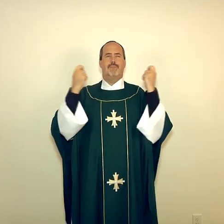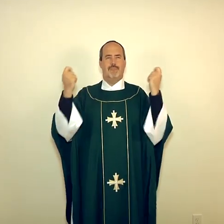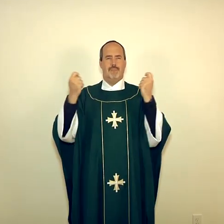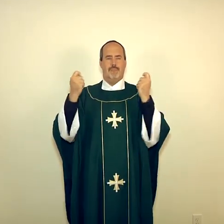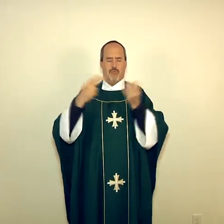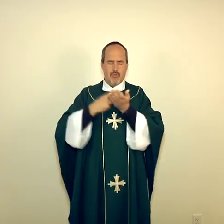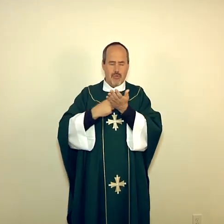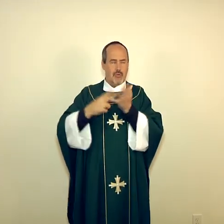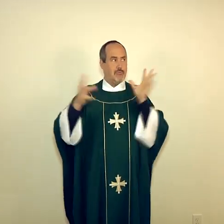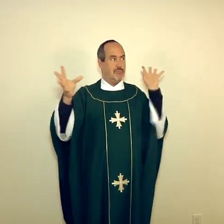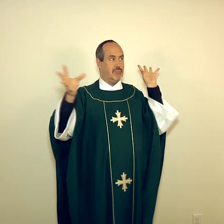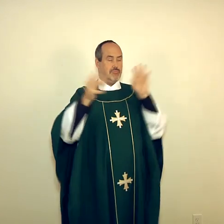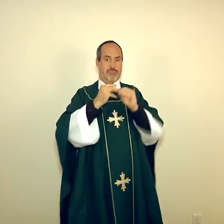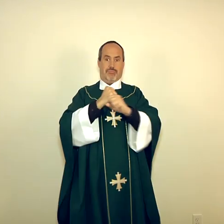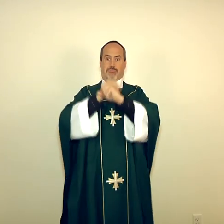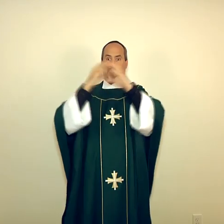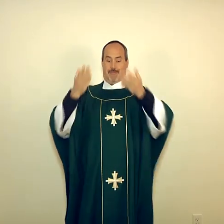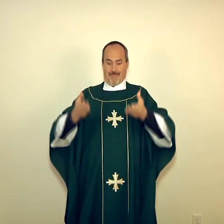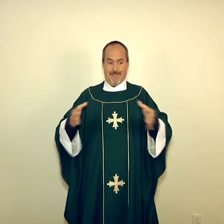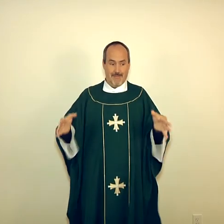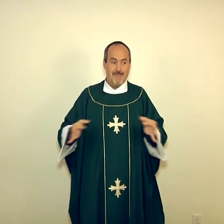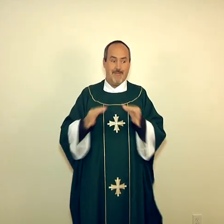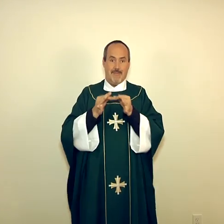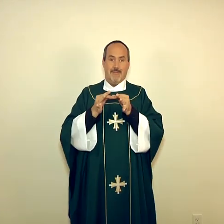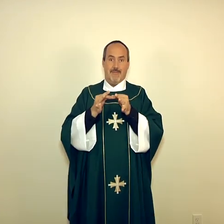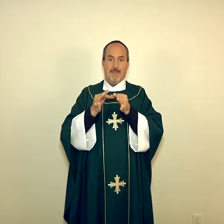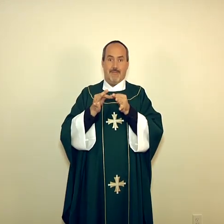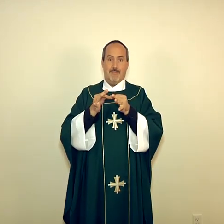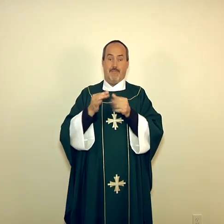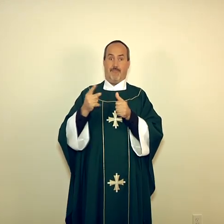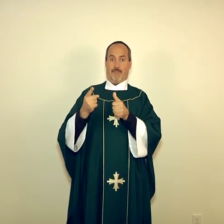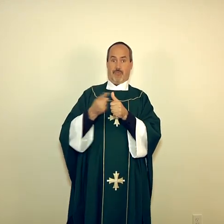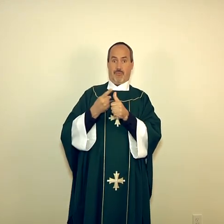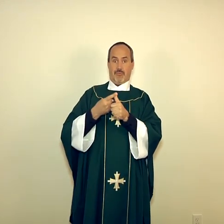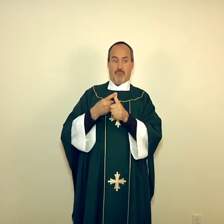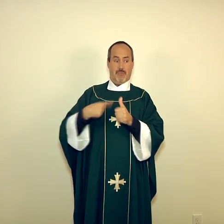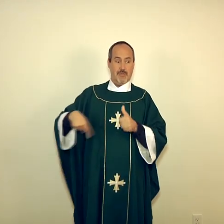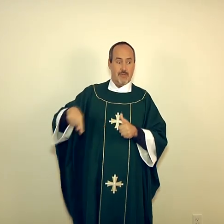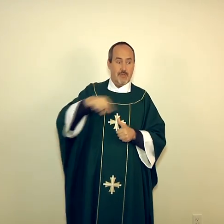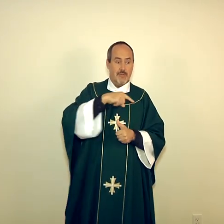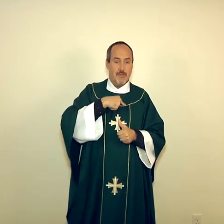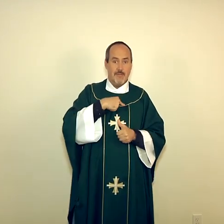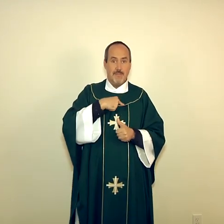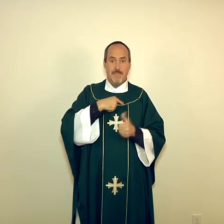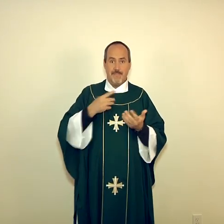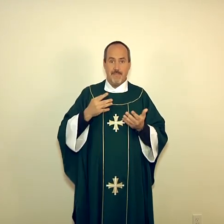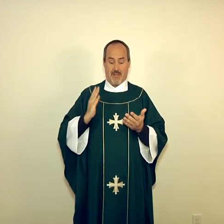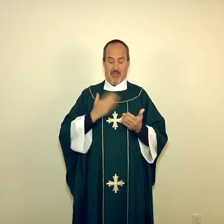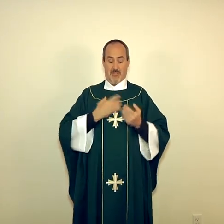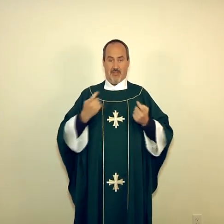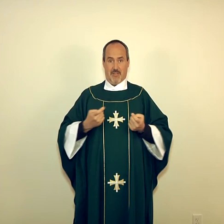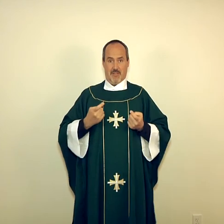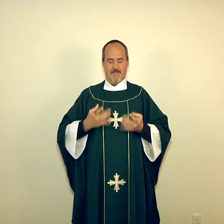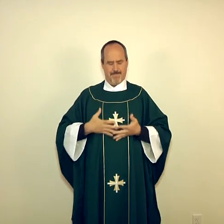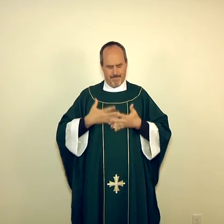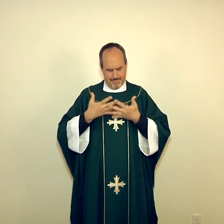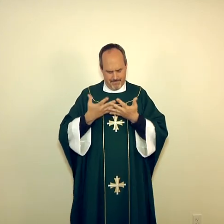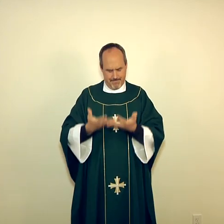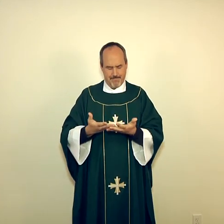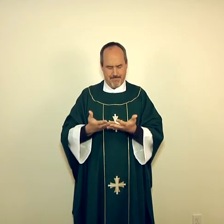let us acknowledge our sins that we may prepare ourselves to celebrate this sacred mysteries.